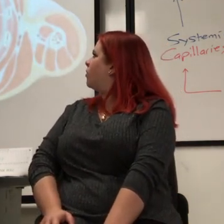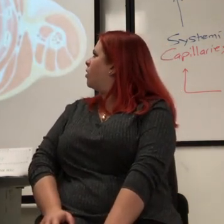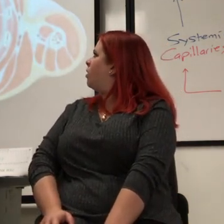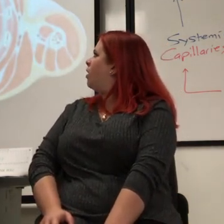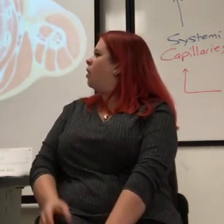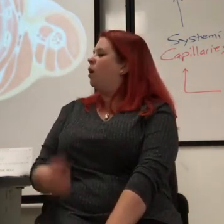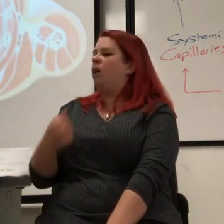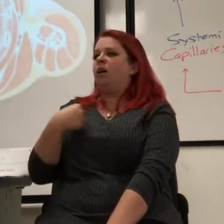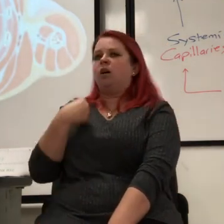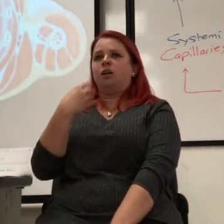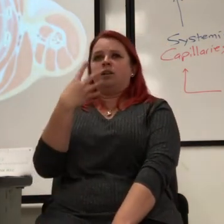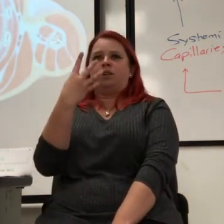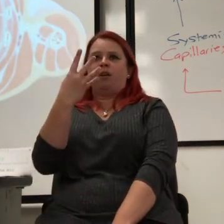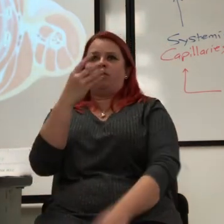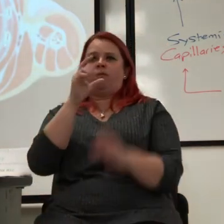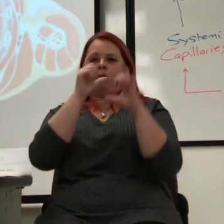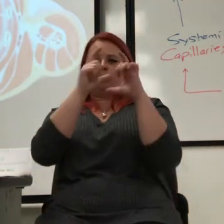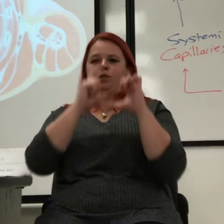We have four chambers of the heart.